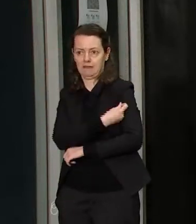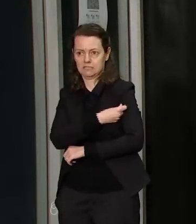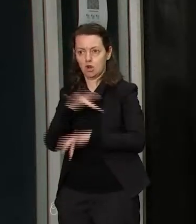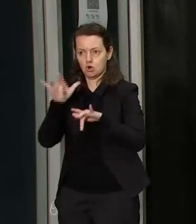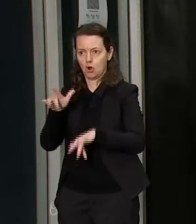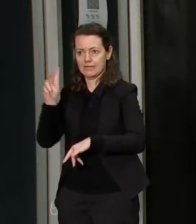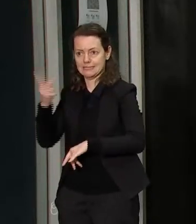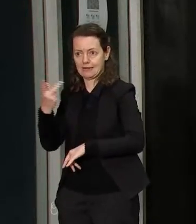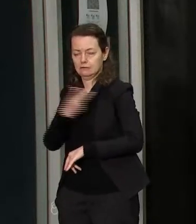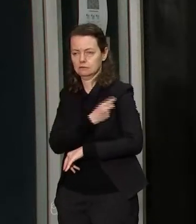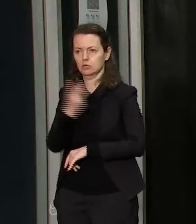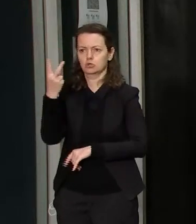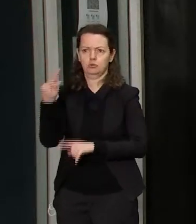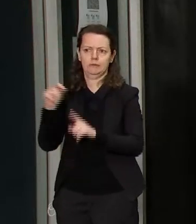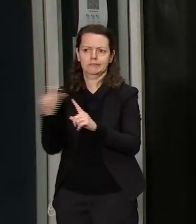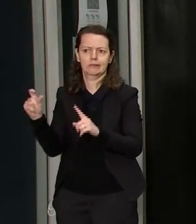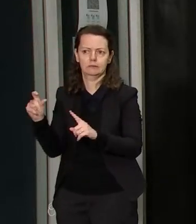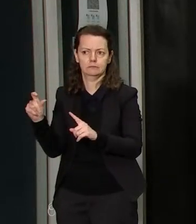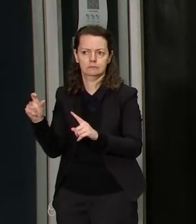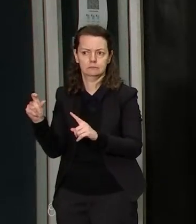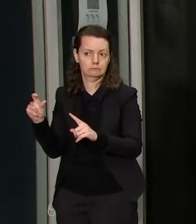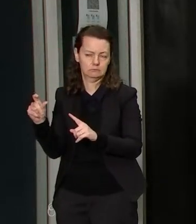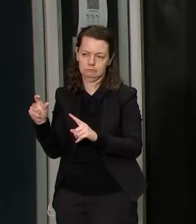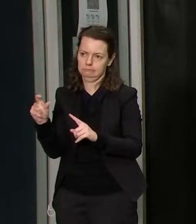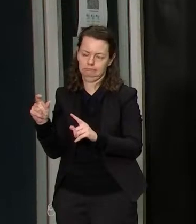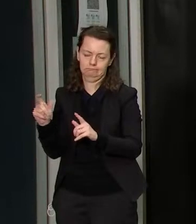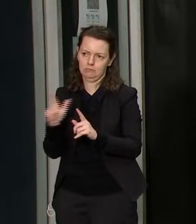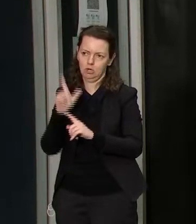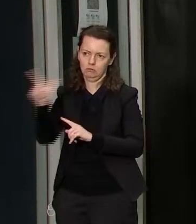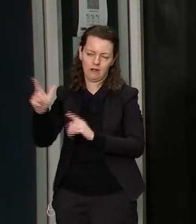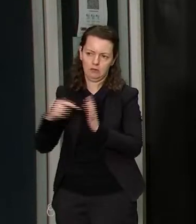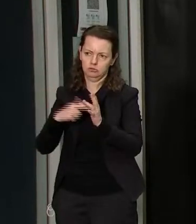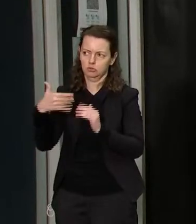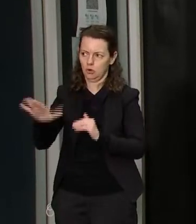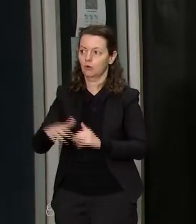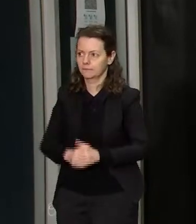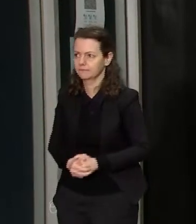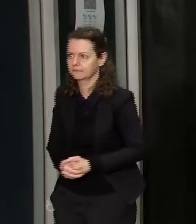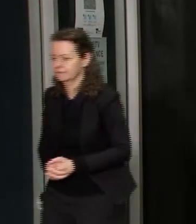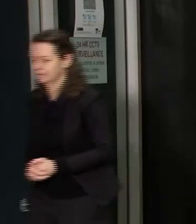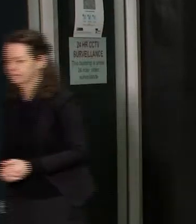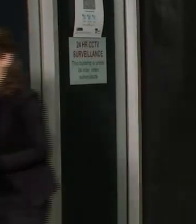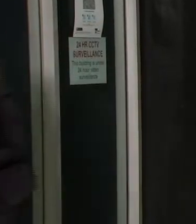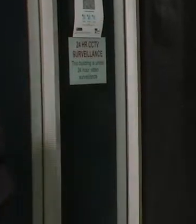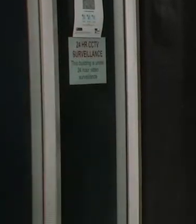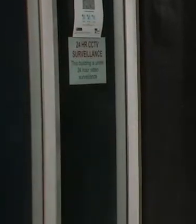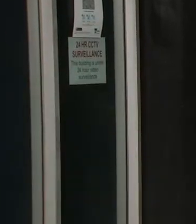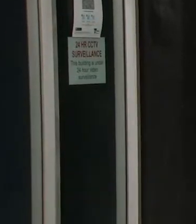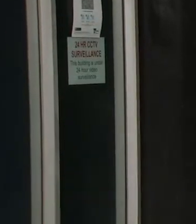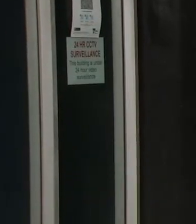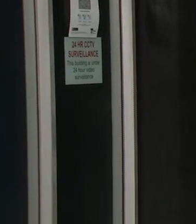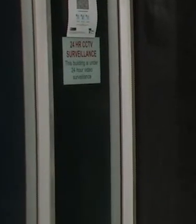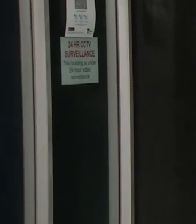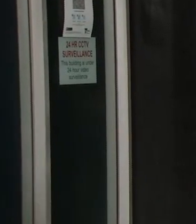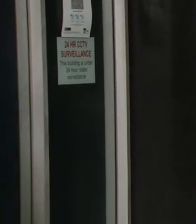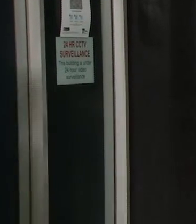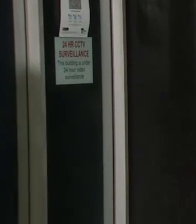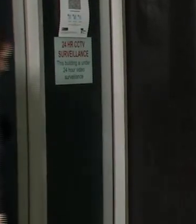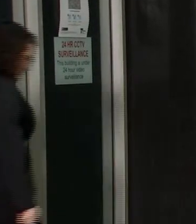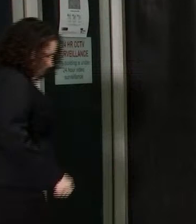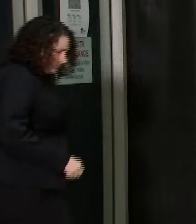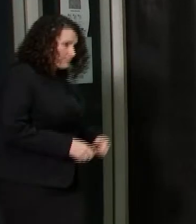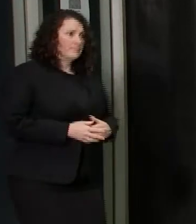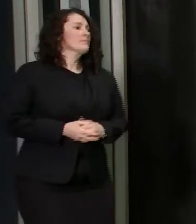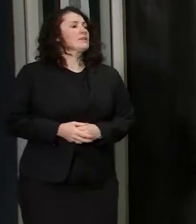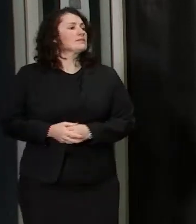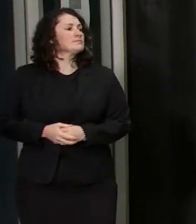is the race that we're all on. Just on floods, Tim and Acting Premier, 9 minutes ago, the SES